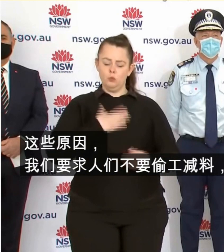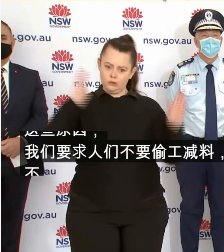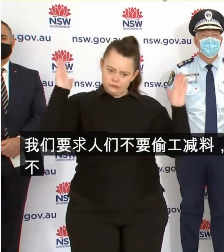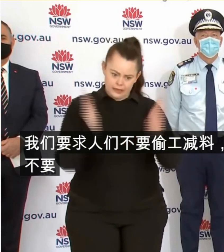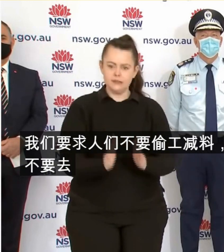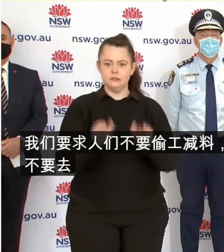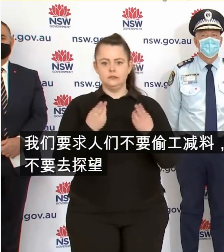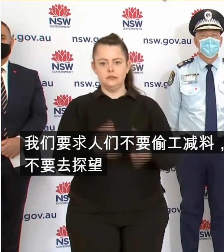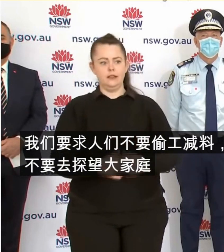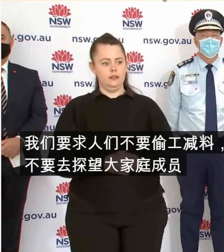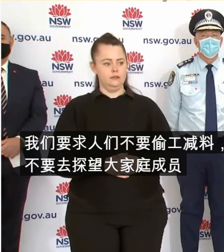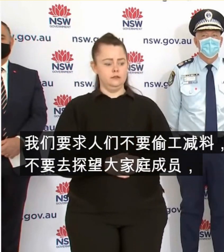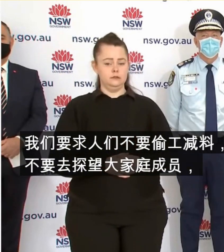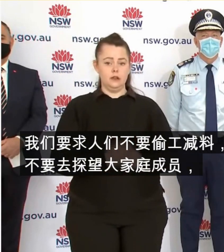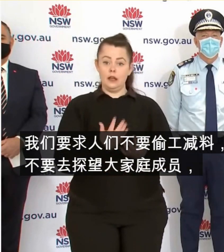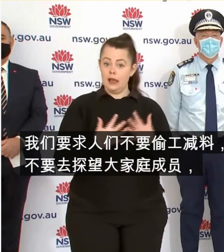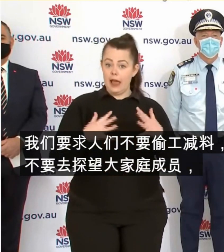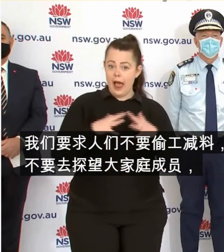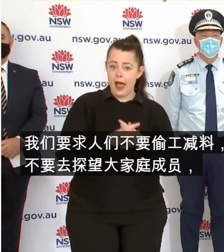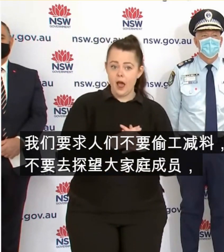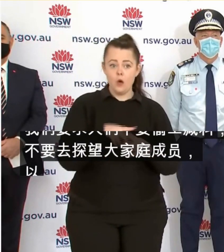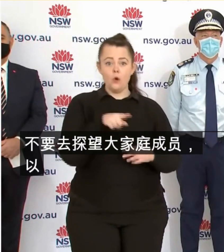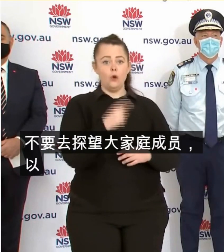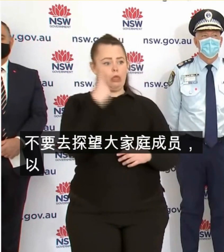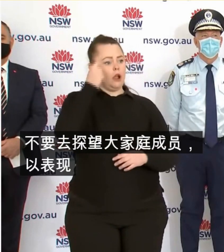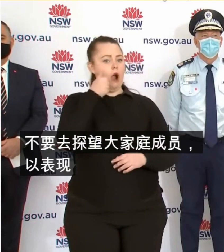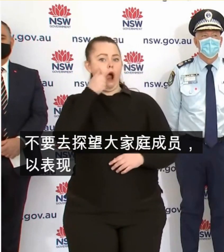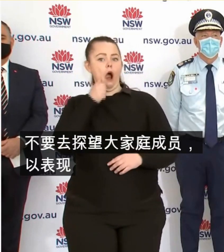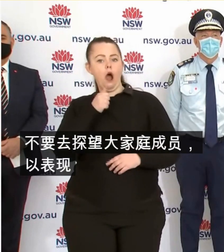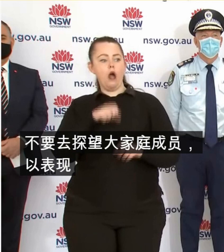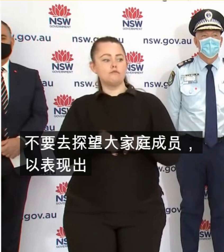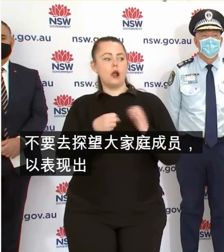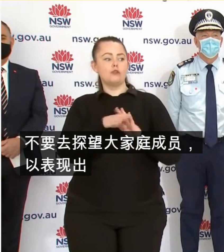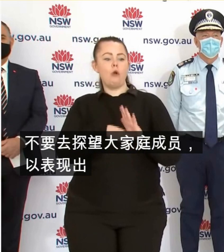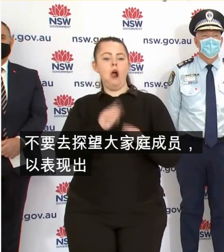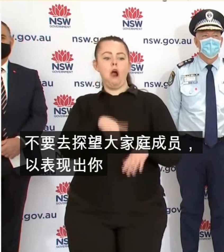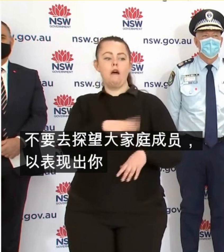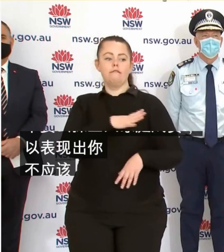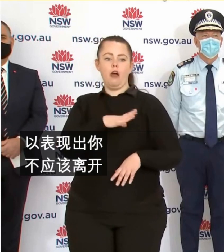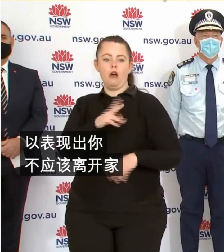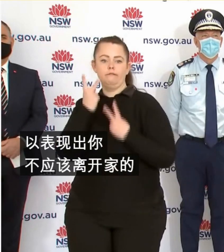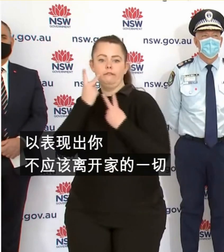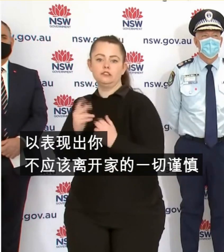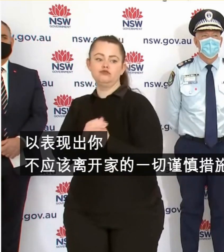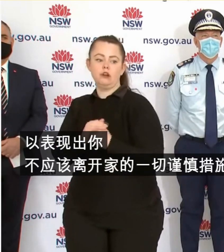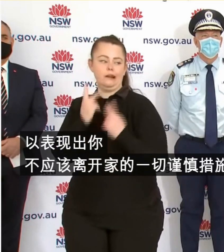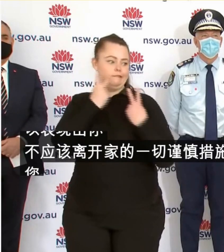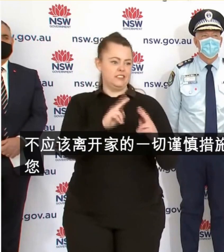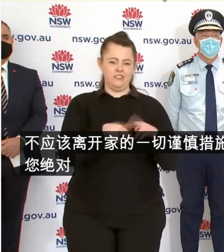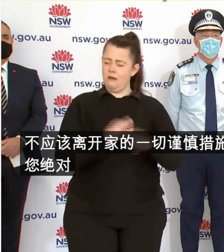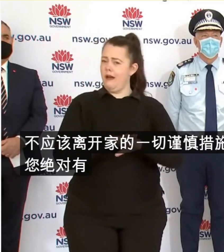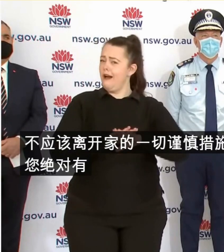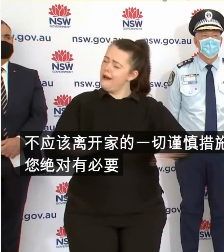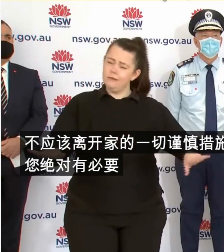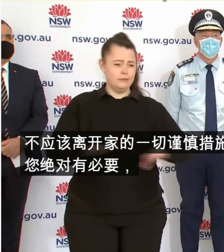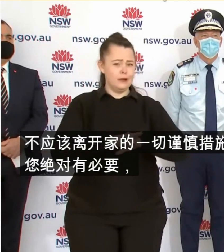to cut corners, not to go visit extended family members, to exhibit every measure of caution. You shouldn't be leaving the house